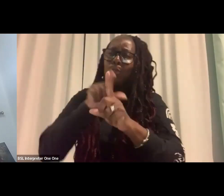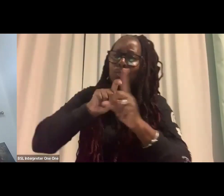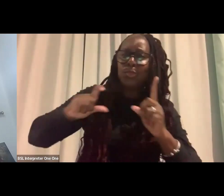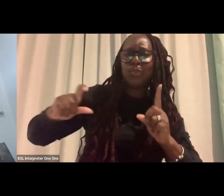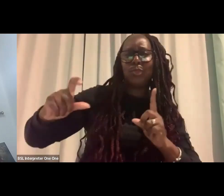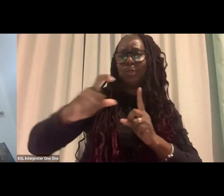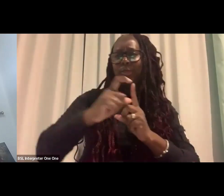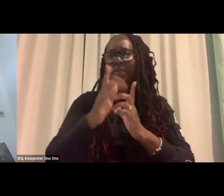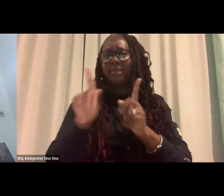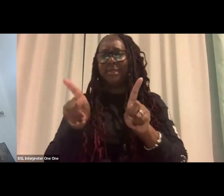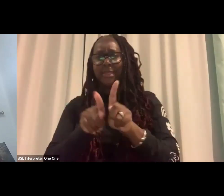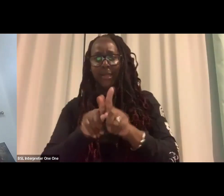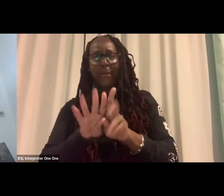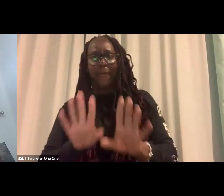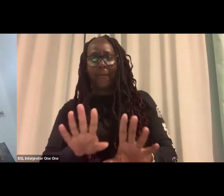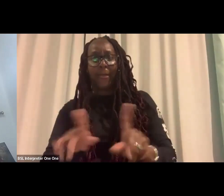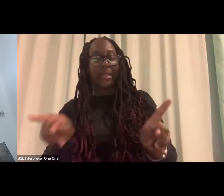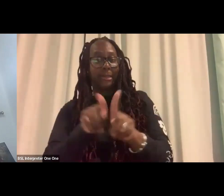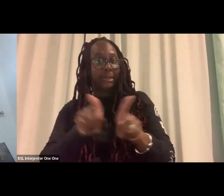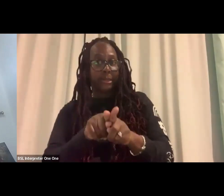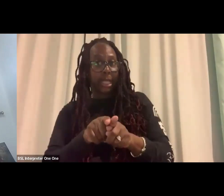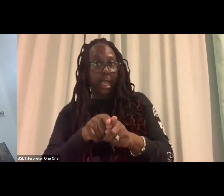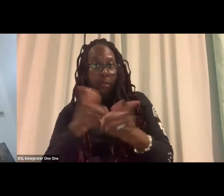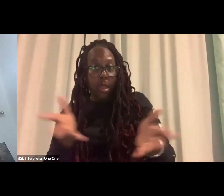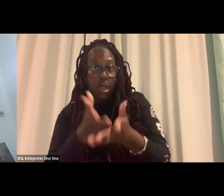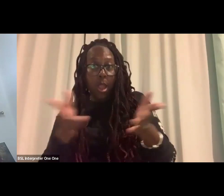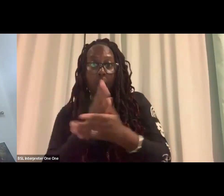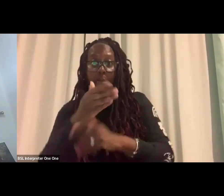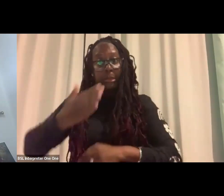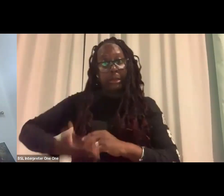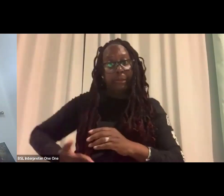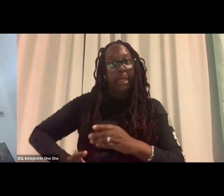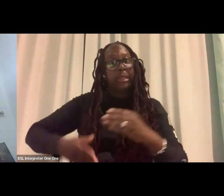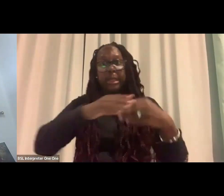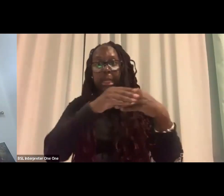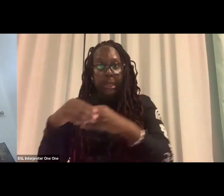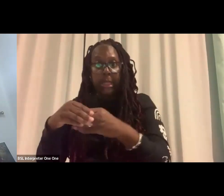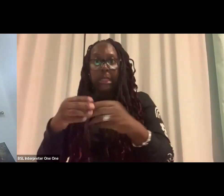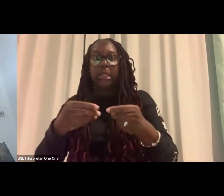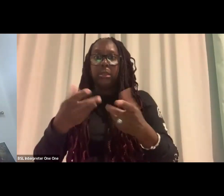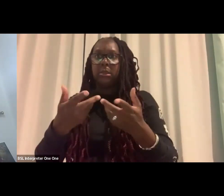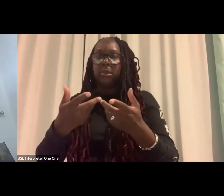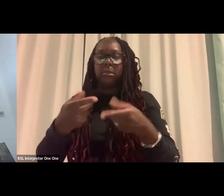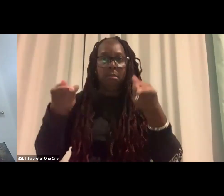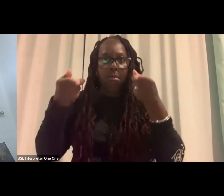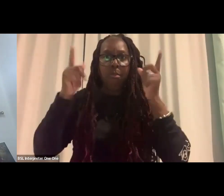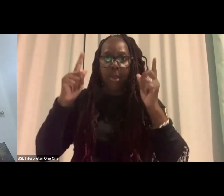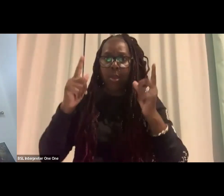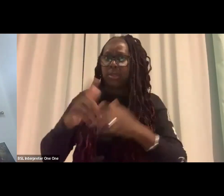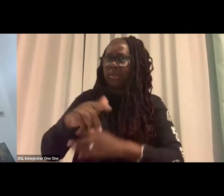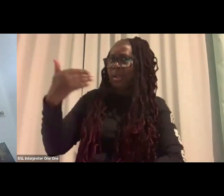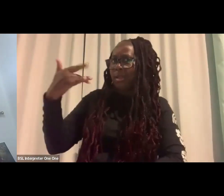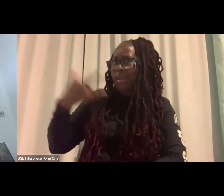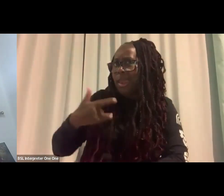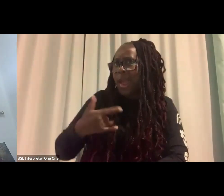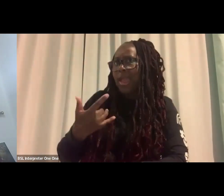And it should prompt our individual leaders, scholars, business leaders to contemplate the purpose of life beyond mere accumulation of